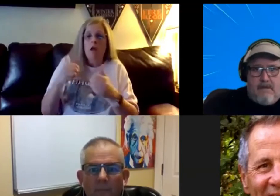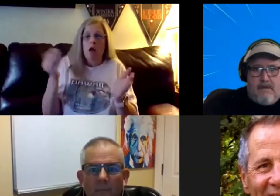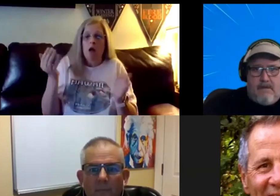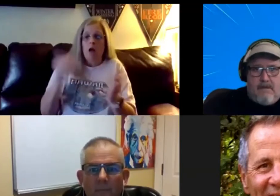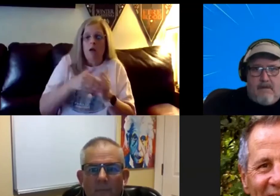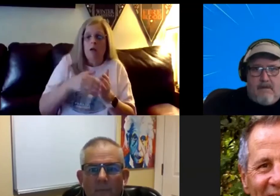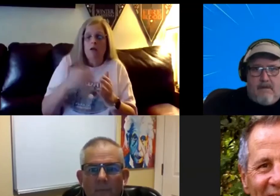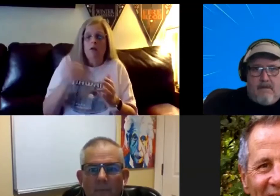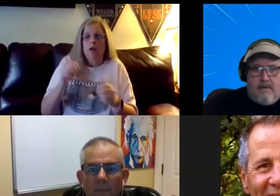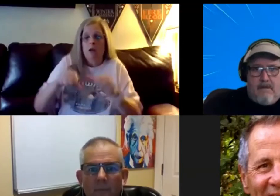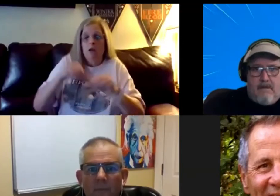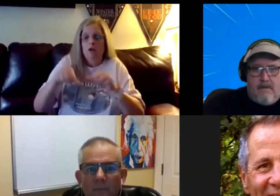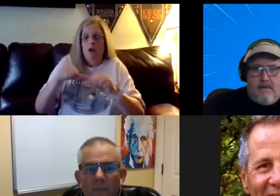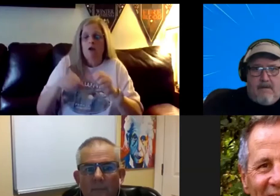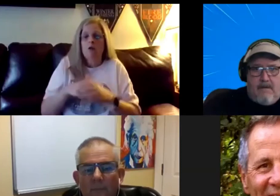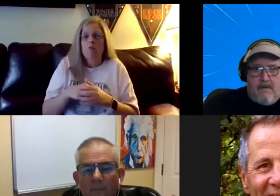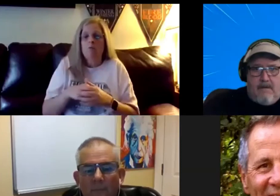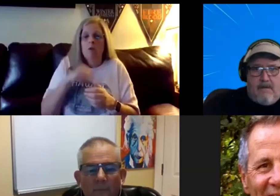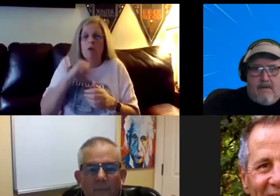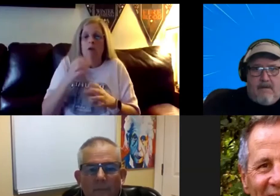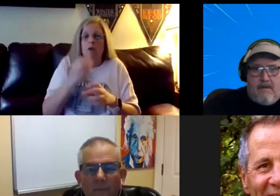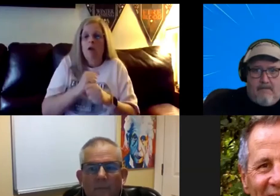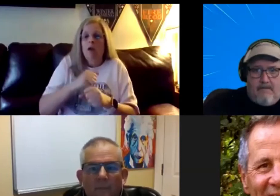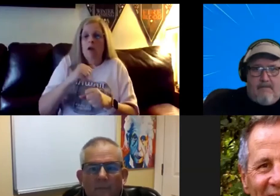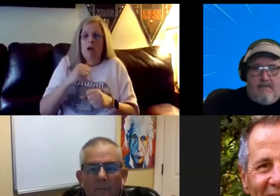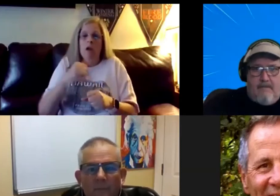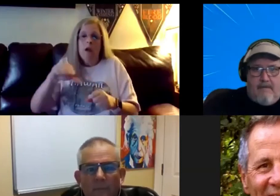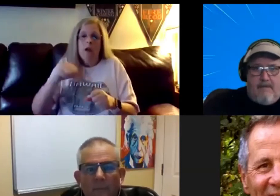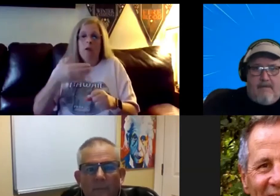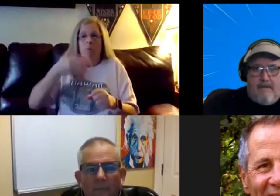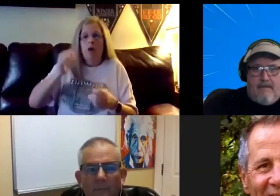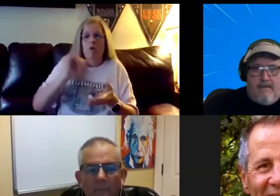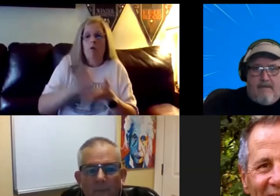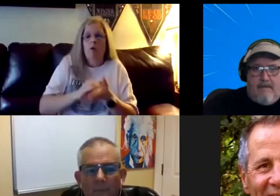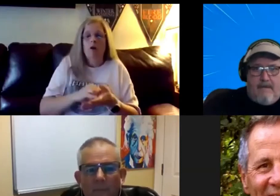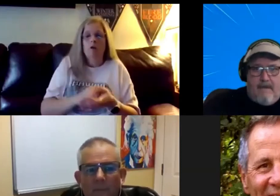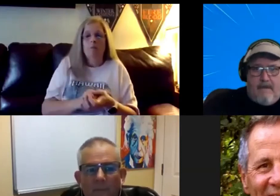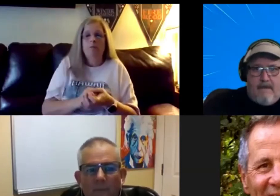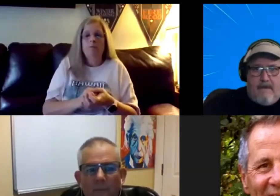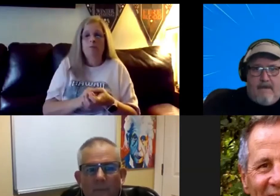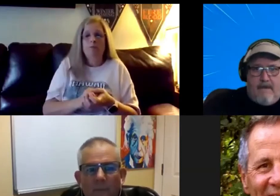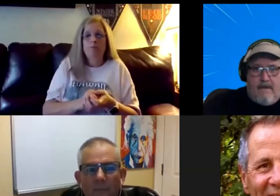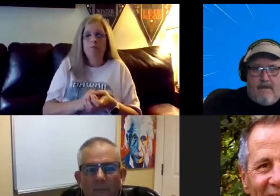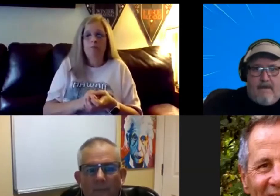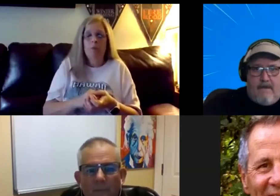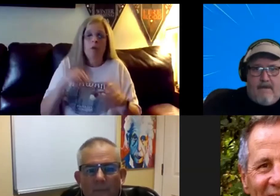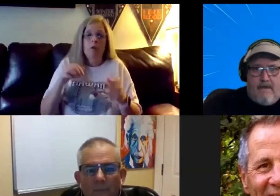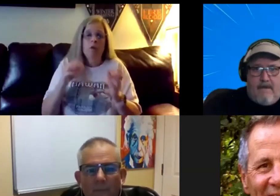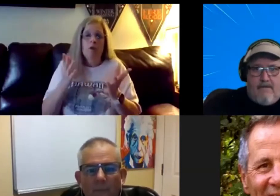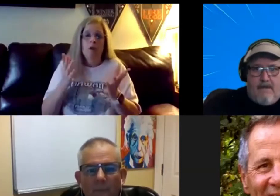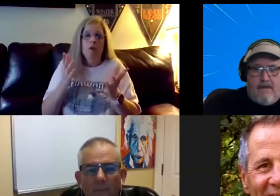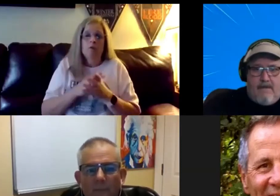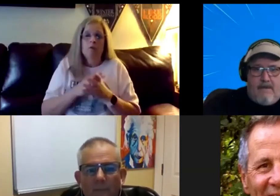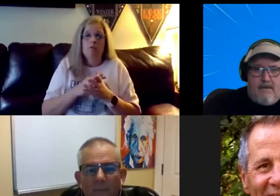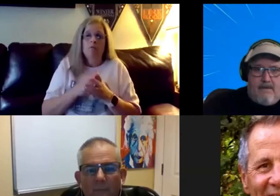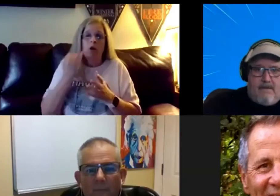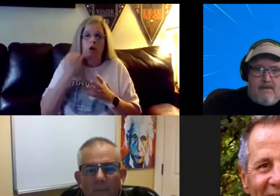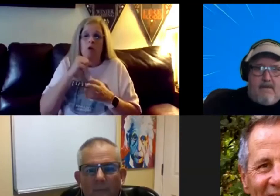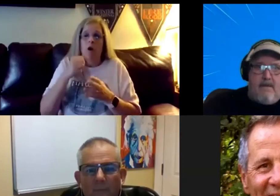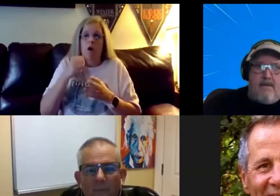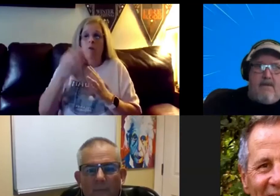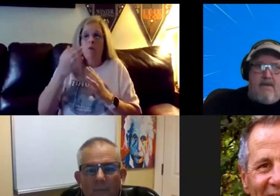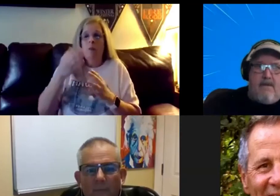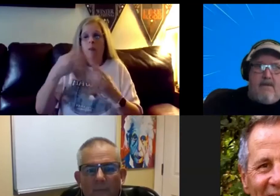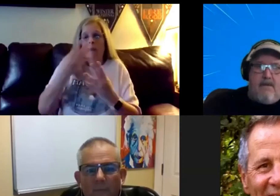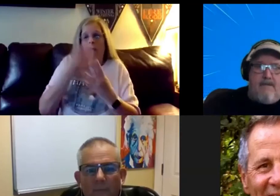mean, it doesn't get any better than that. So, you know, folks, if you're on the fence or